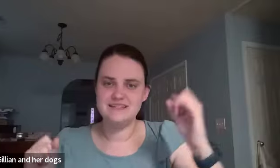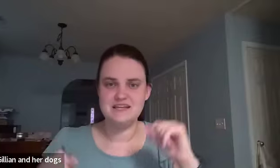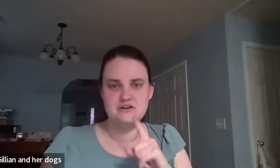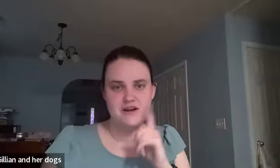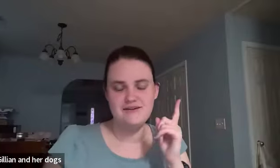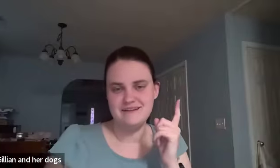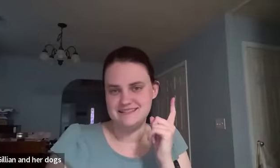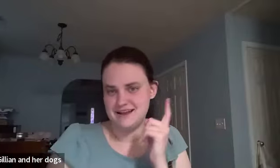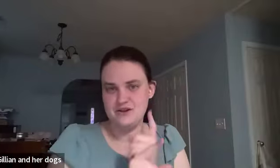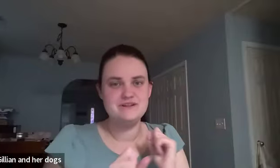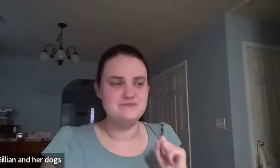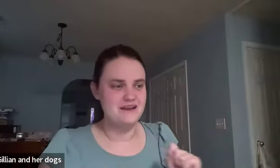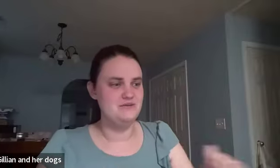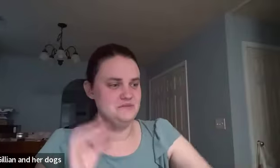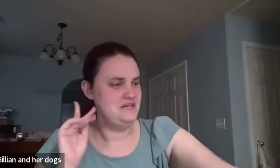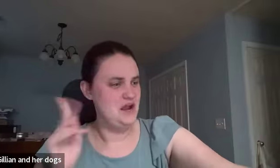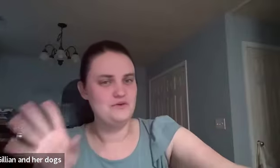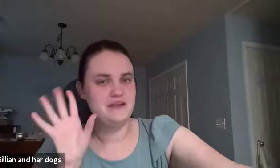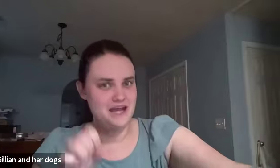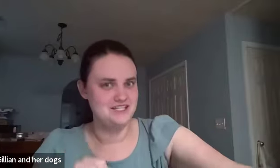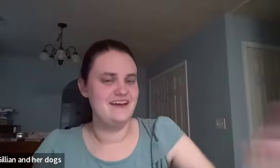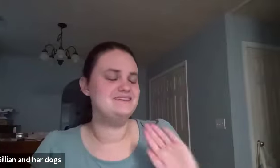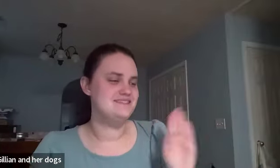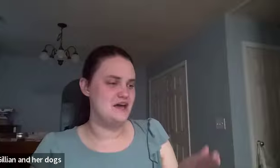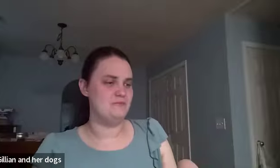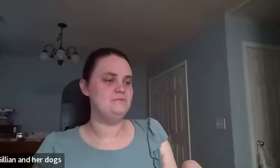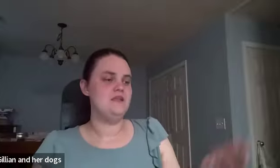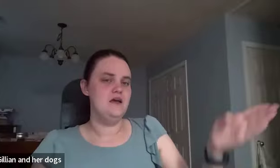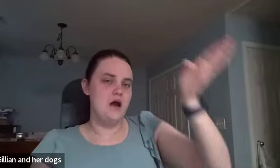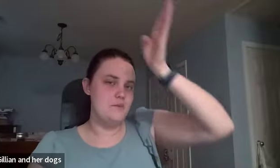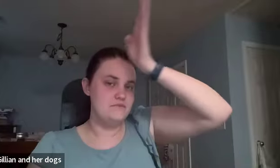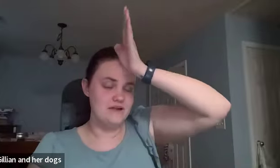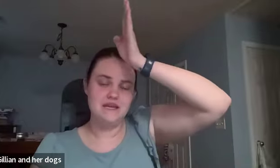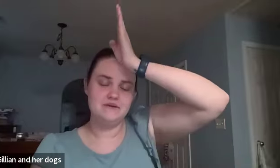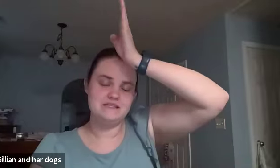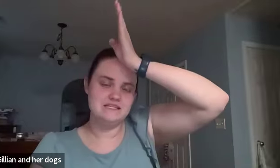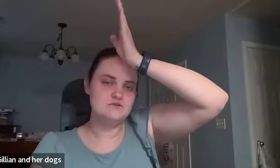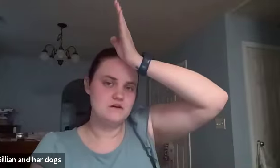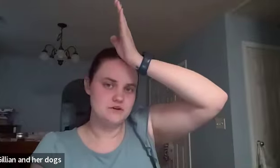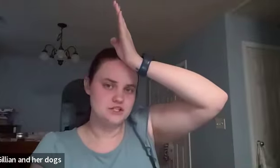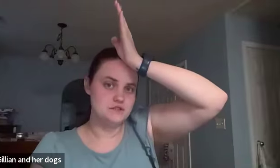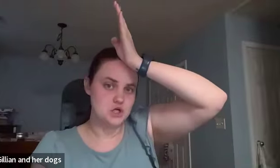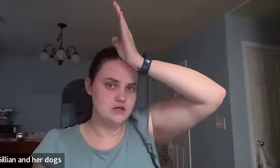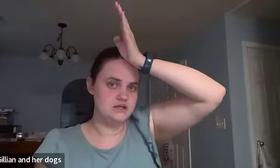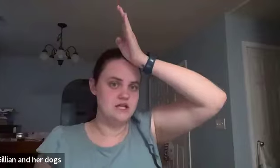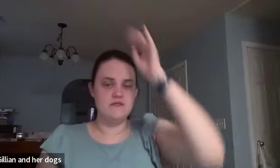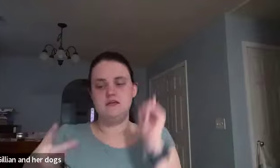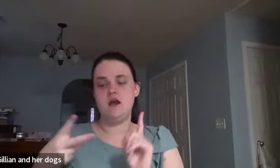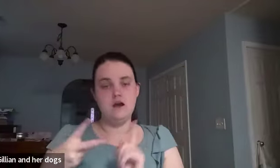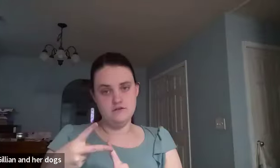things that are not exactly always right. And you want to be careful in catching that. So, but anyways, this is one version of shark. The